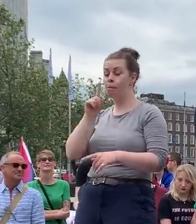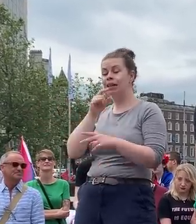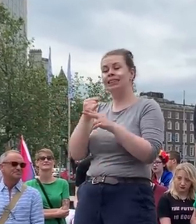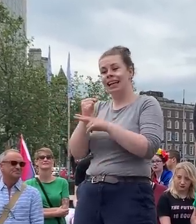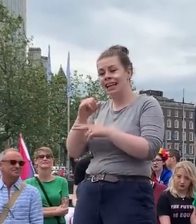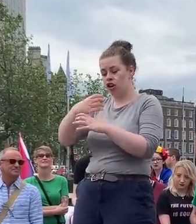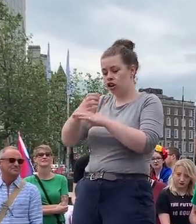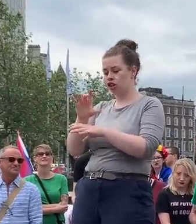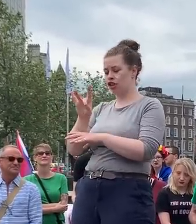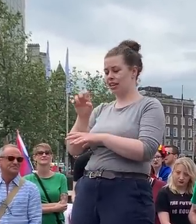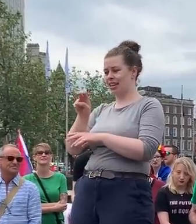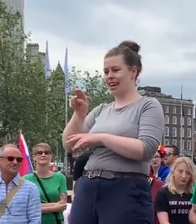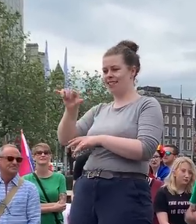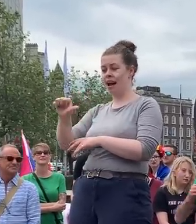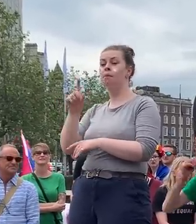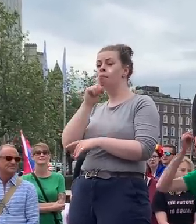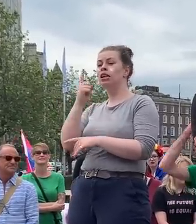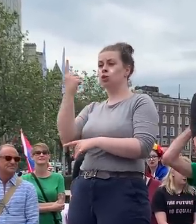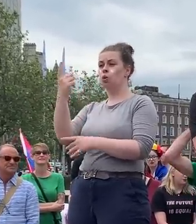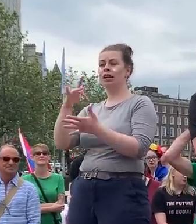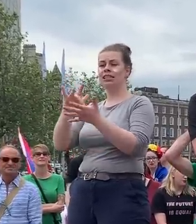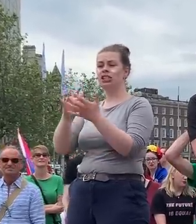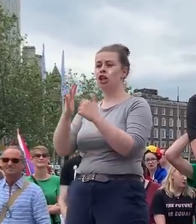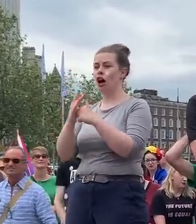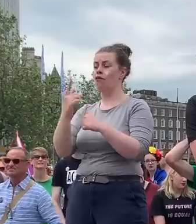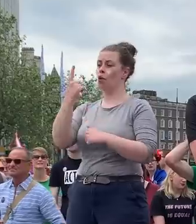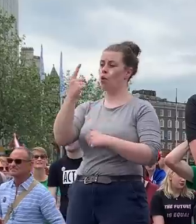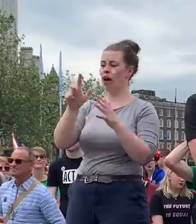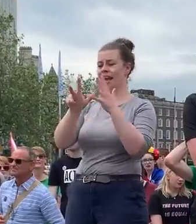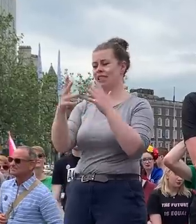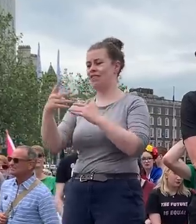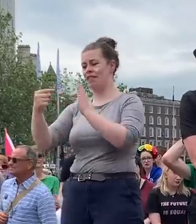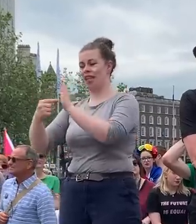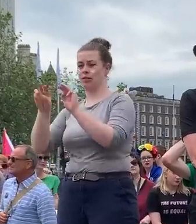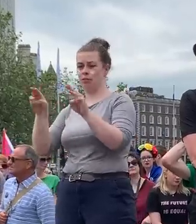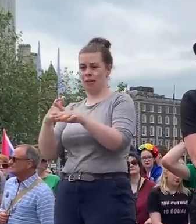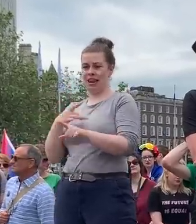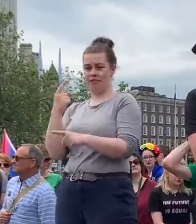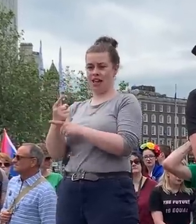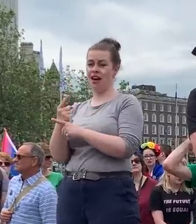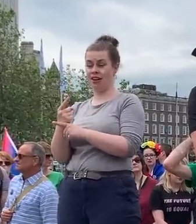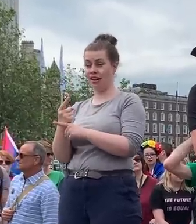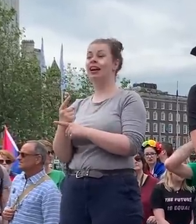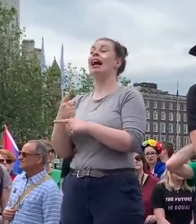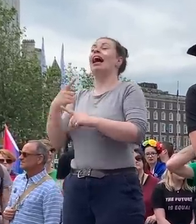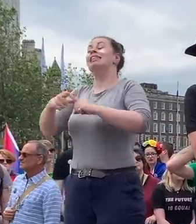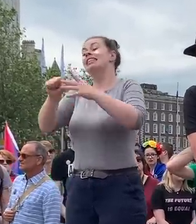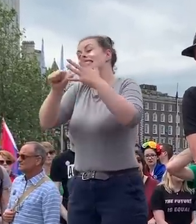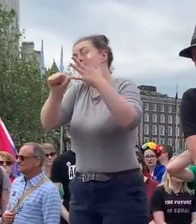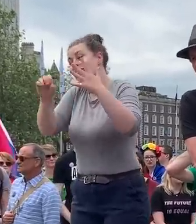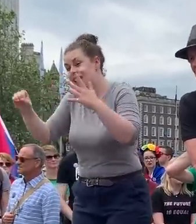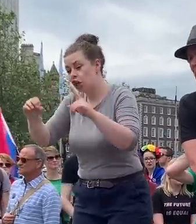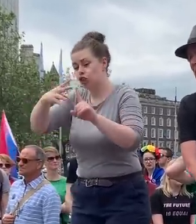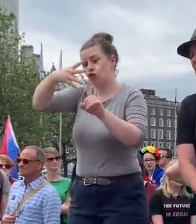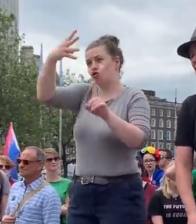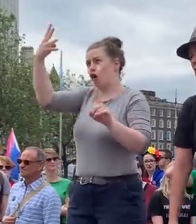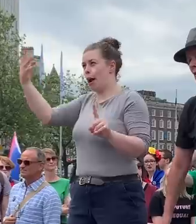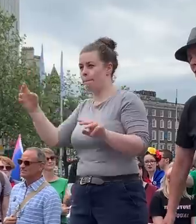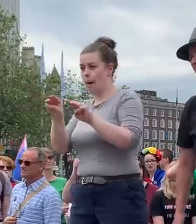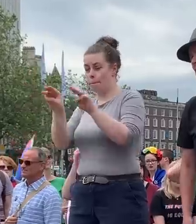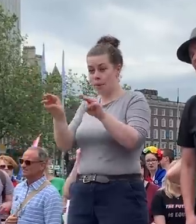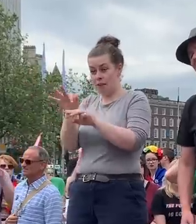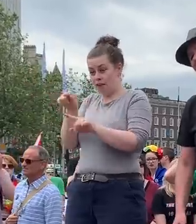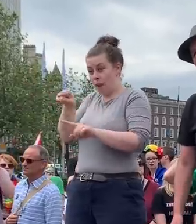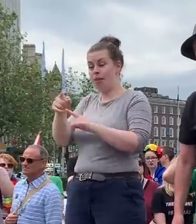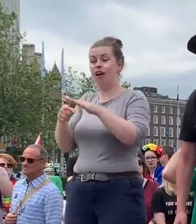a city, essentially, at this stage of 185,000 people. And 600 LGBT people in the